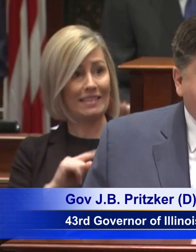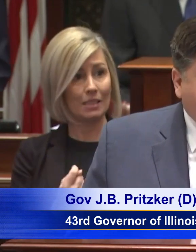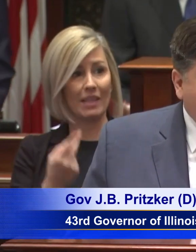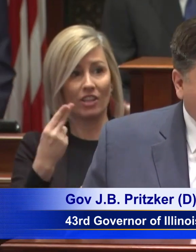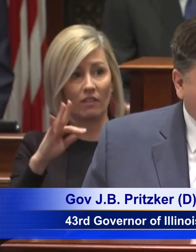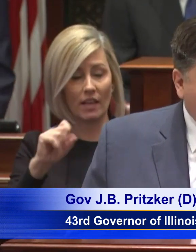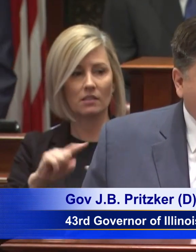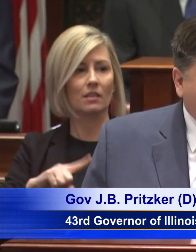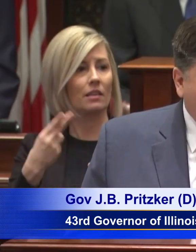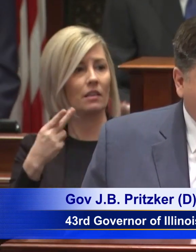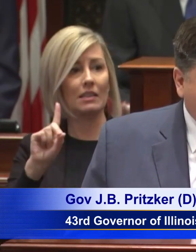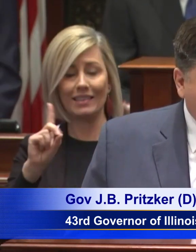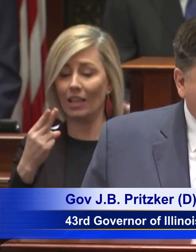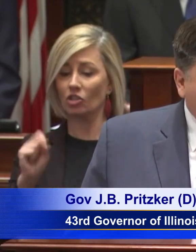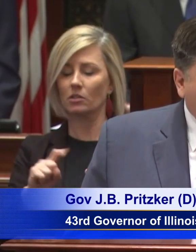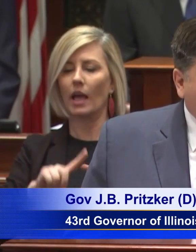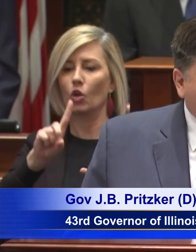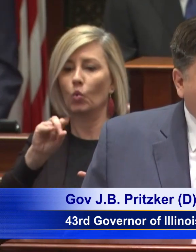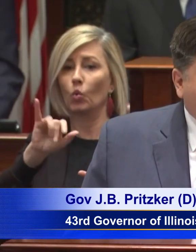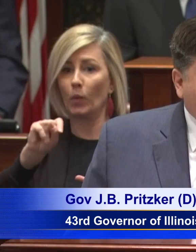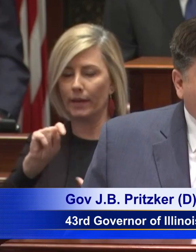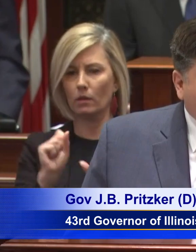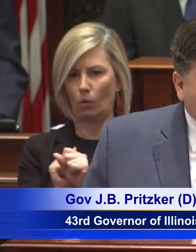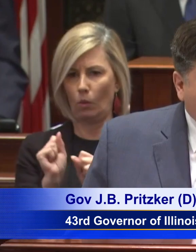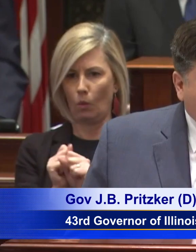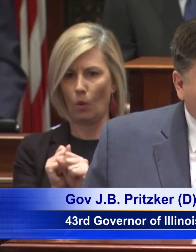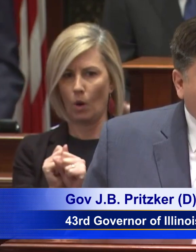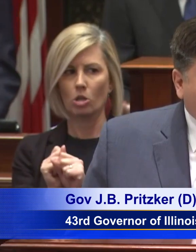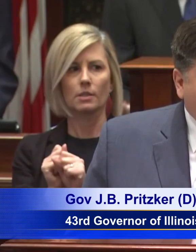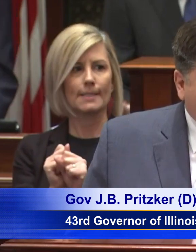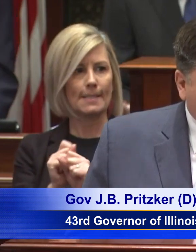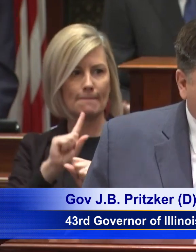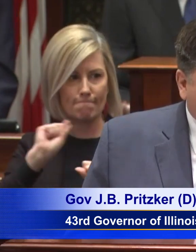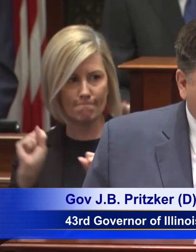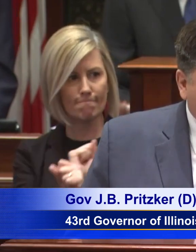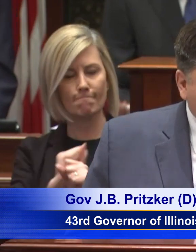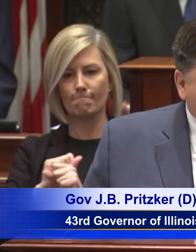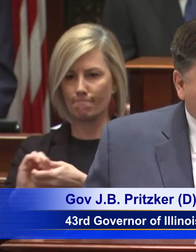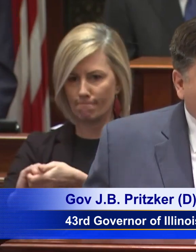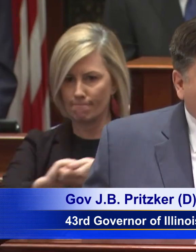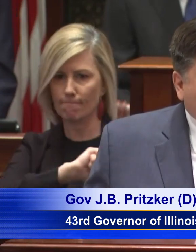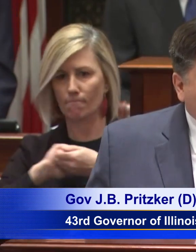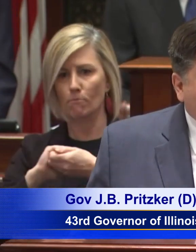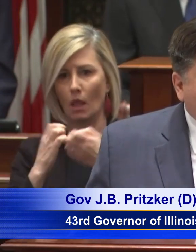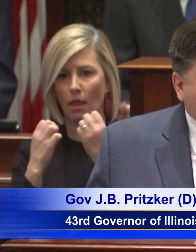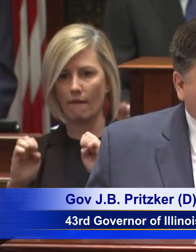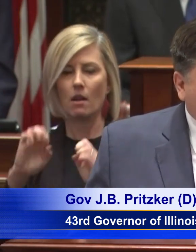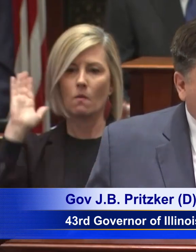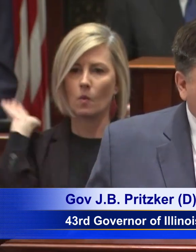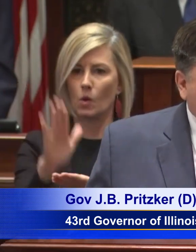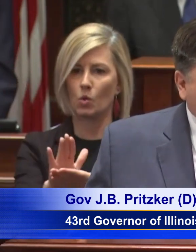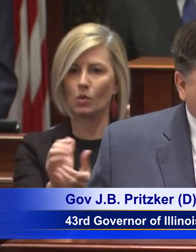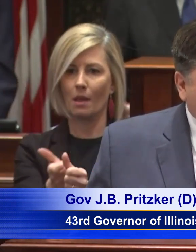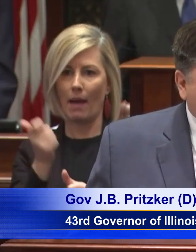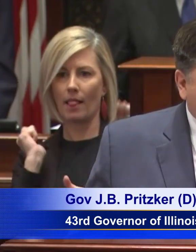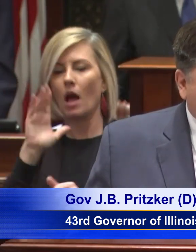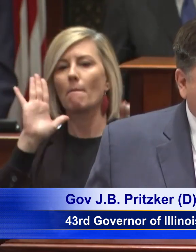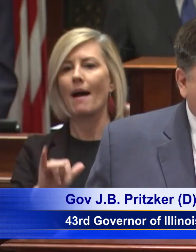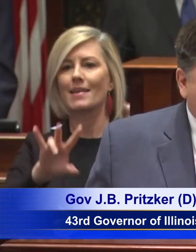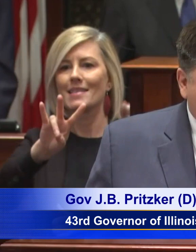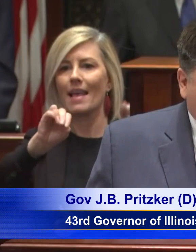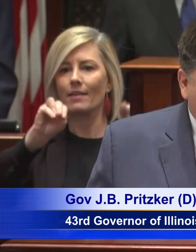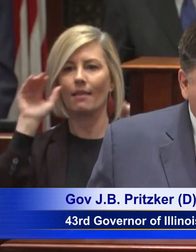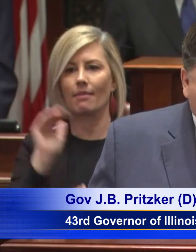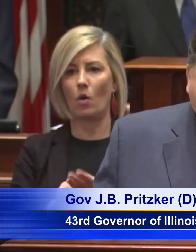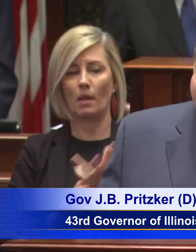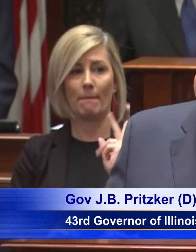HFS, DHS, and DOIT worked in a concerted, collaborative effort and have reduced the backlog by